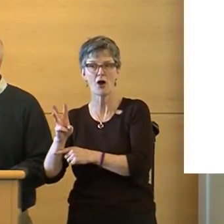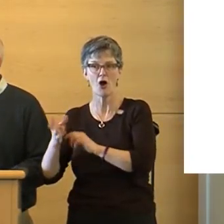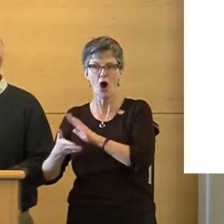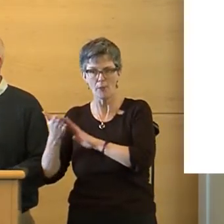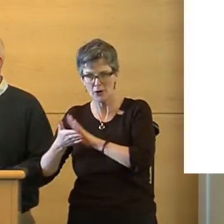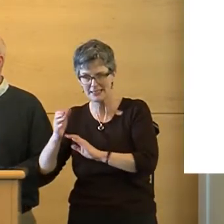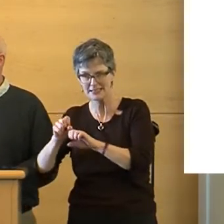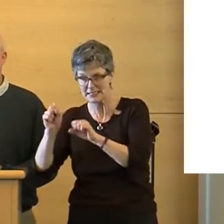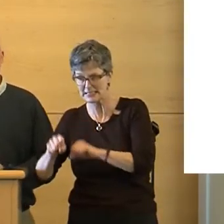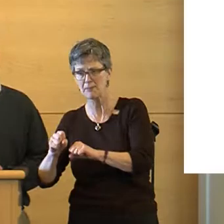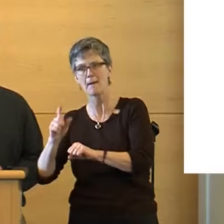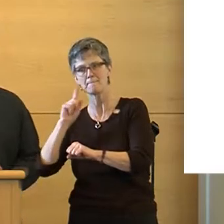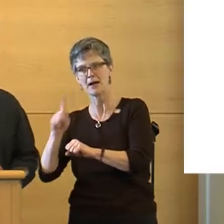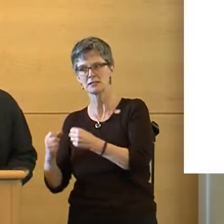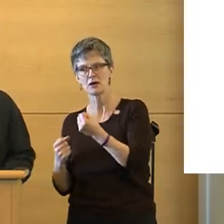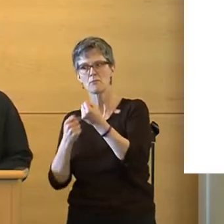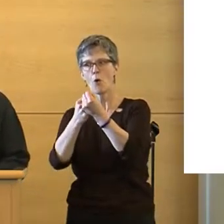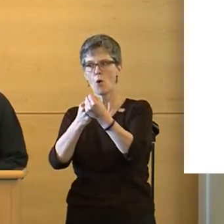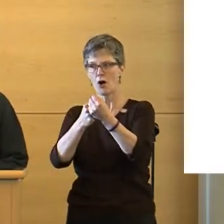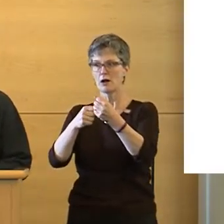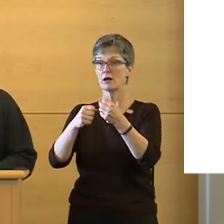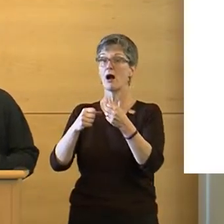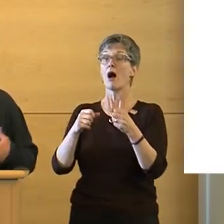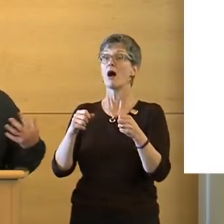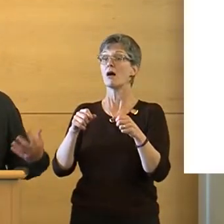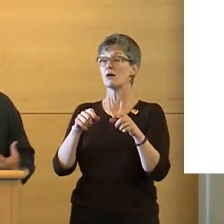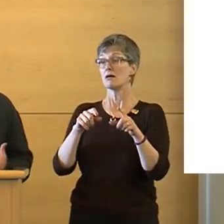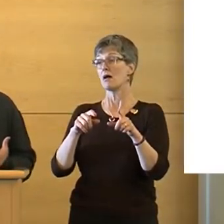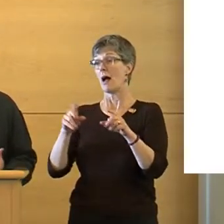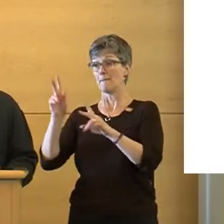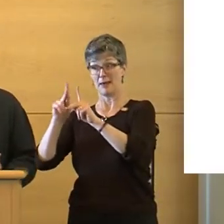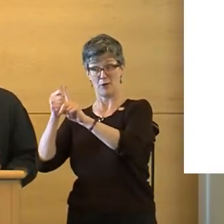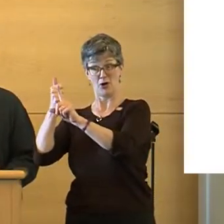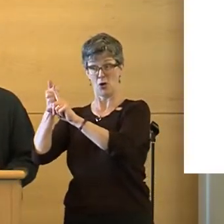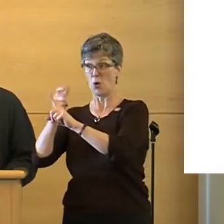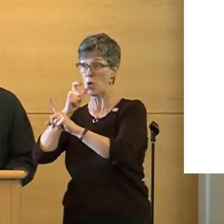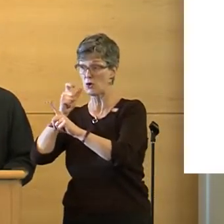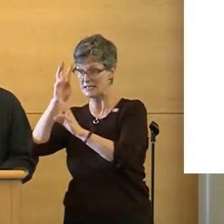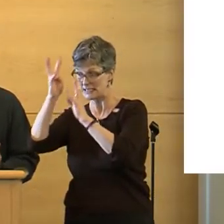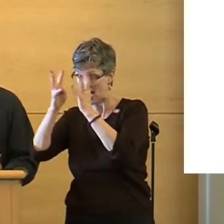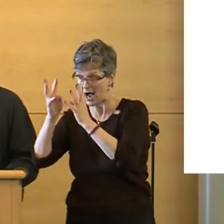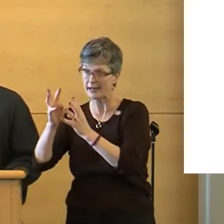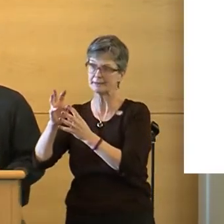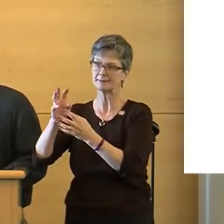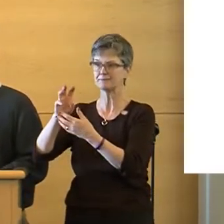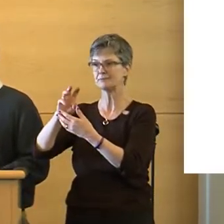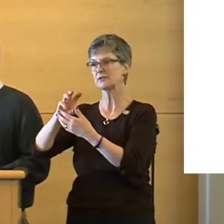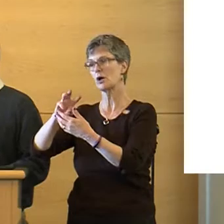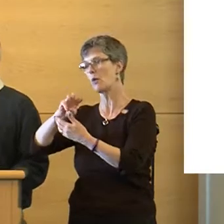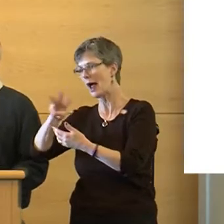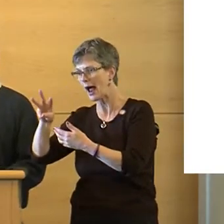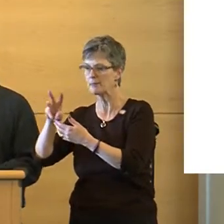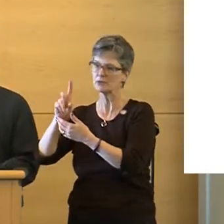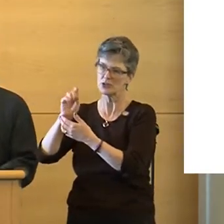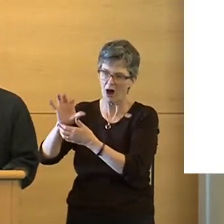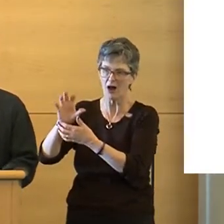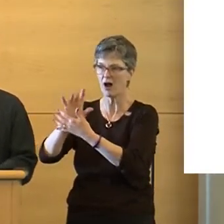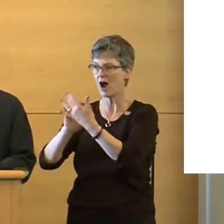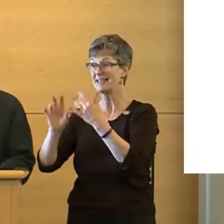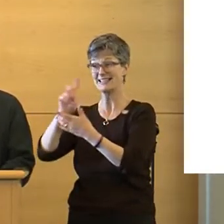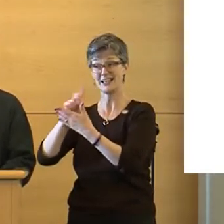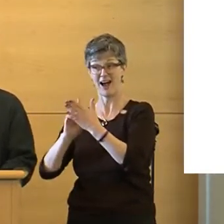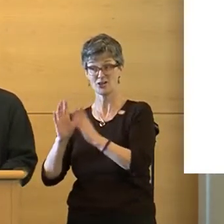happen. But then we have assistive technologies that need to support those standards. We have software and operating systems